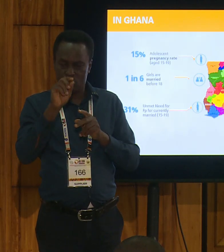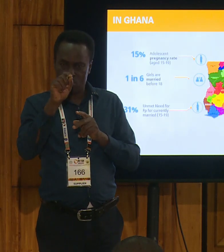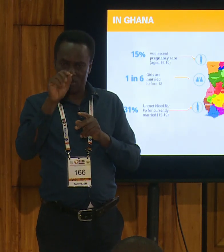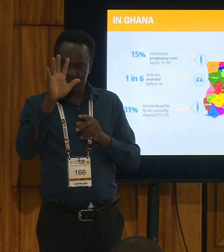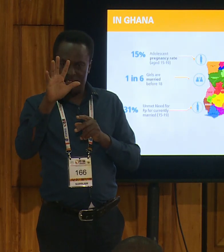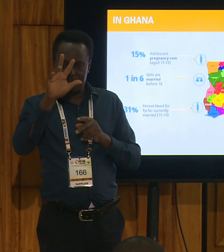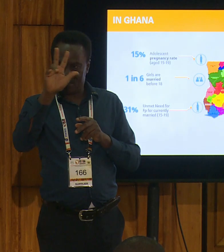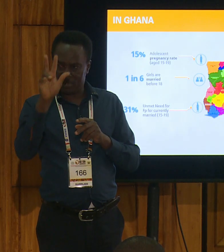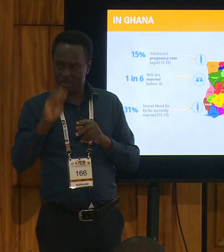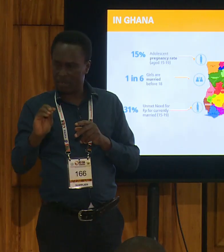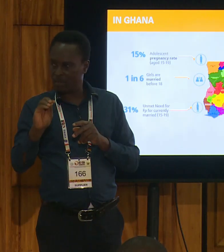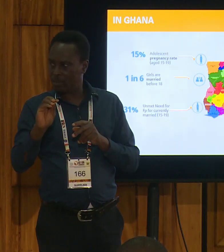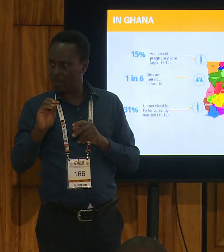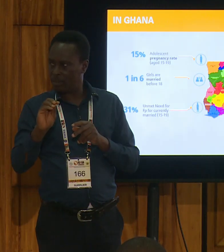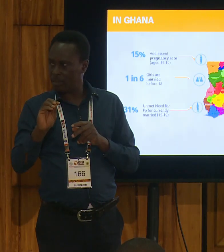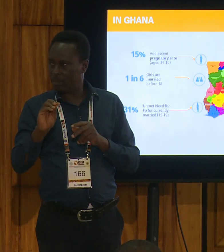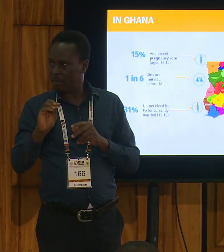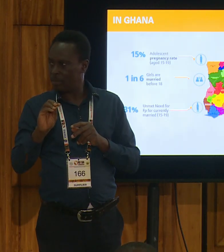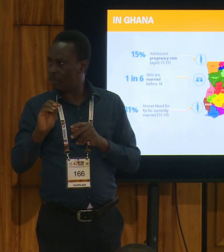0.53%.